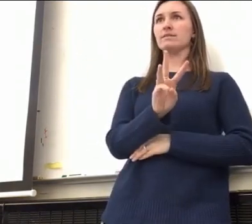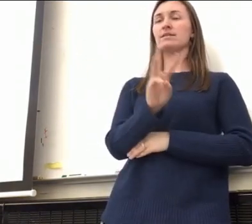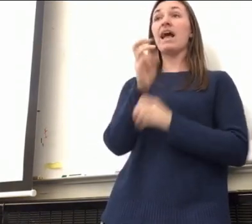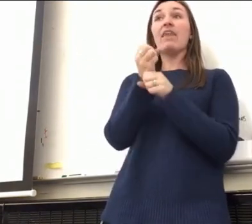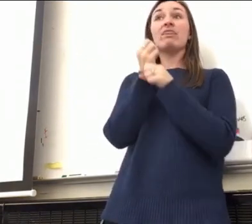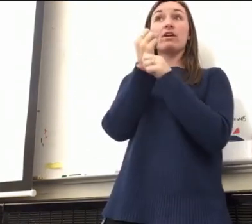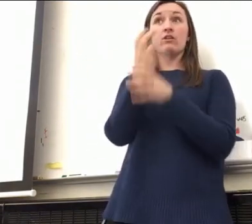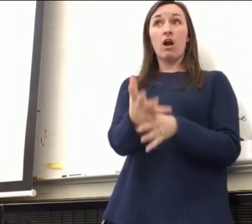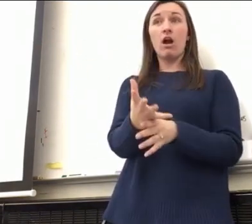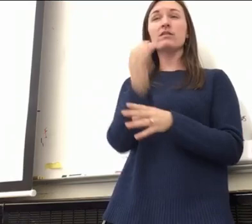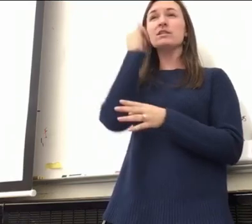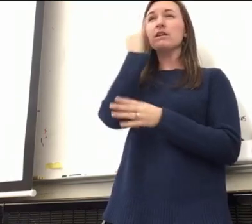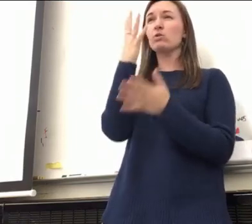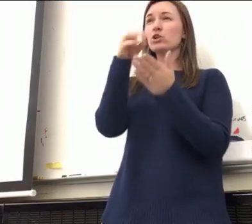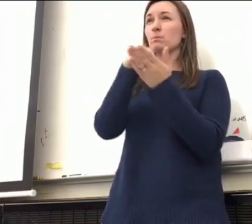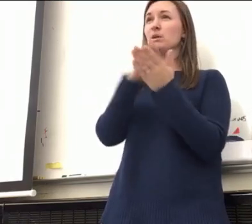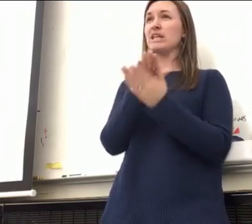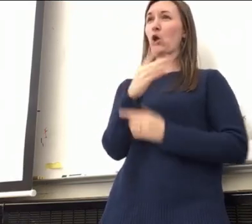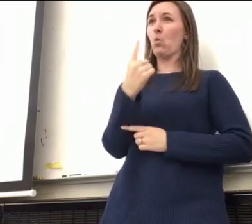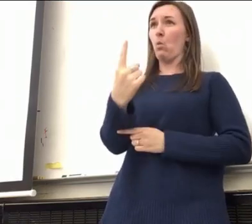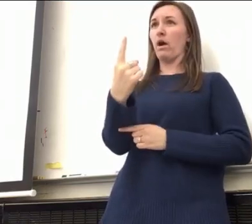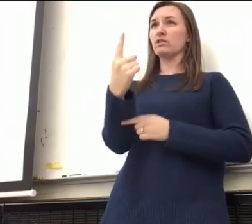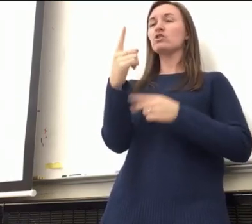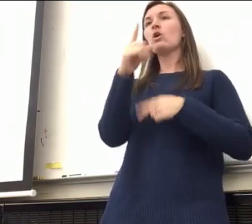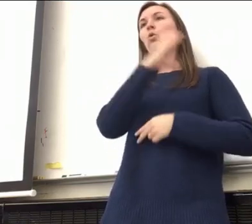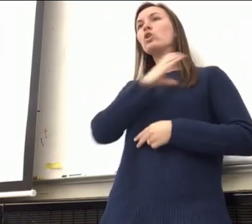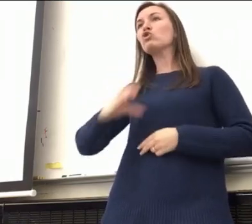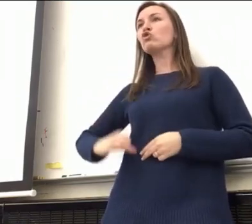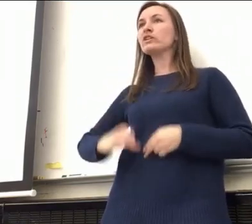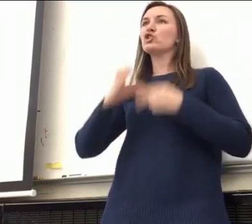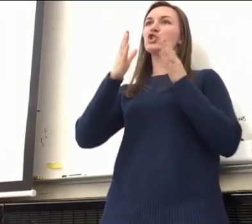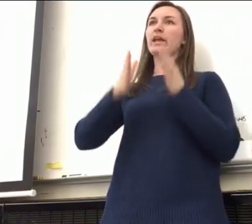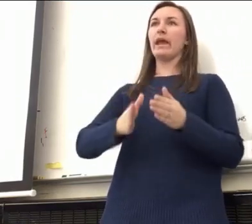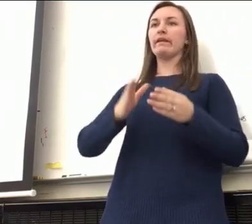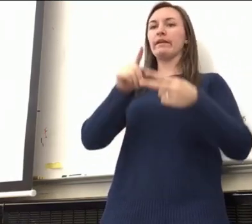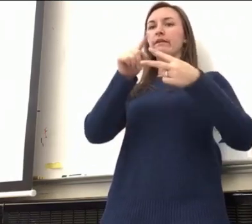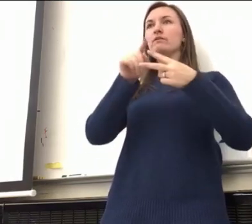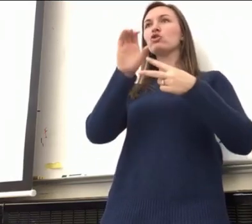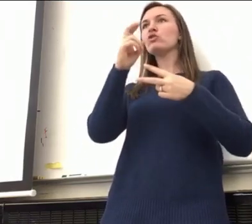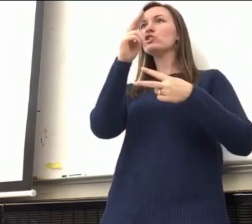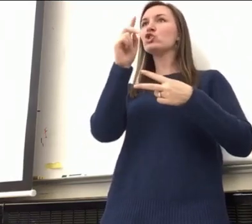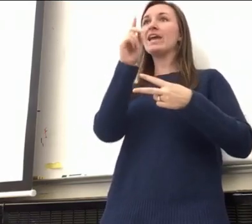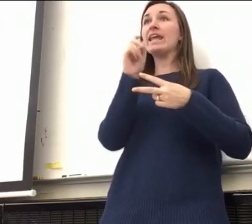you will put a 1 next to Christianity, is we're going to spread Christianity.